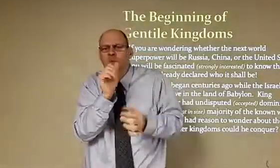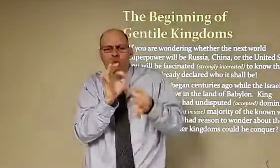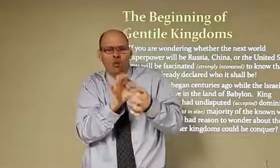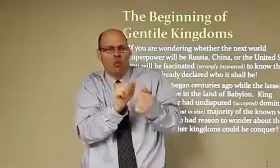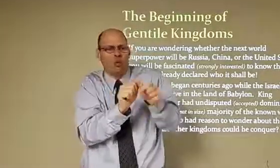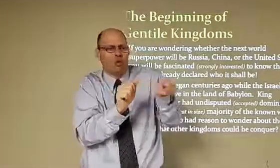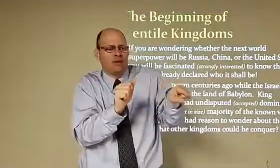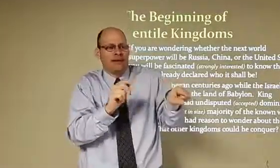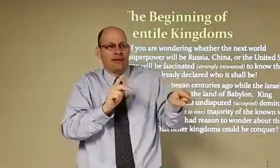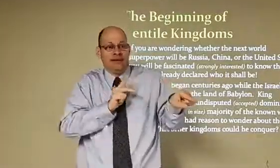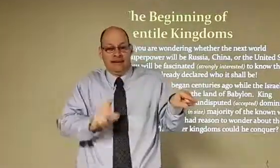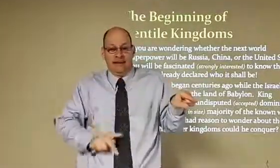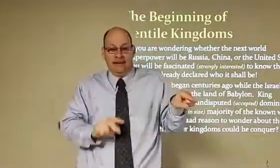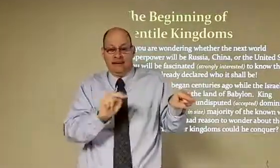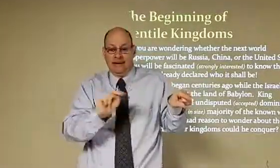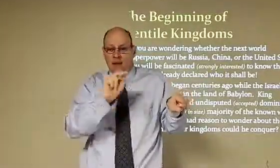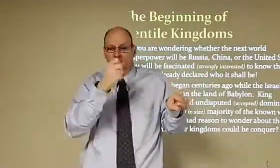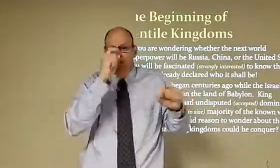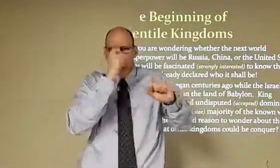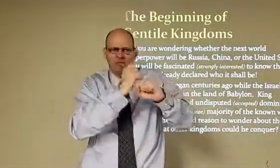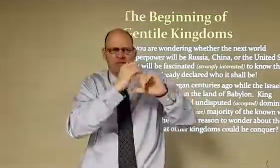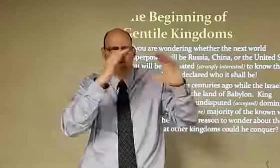So there was a few that were trying to